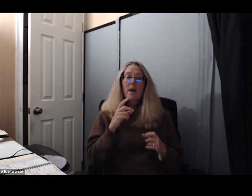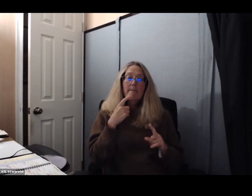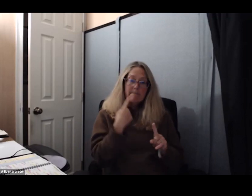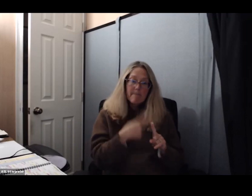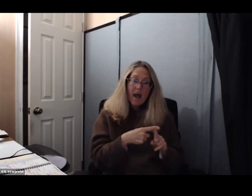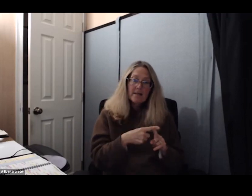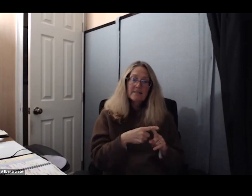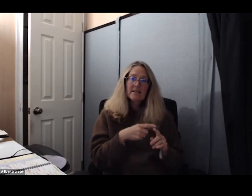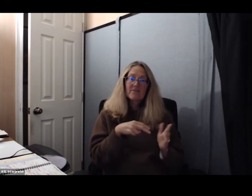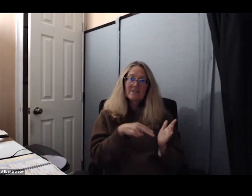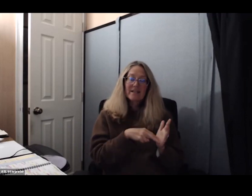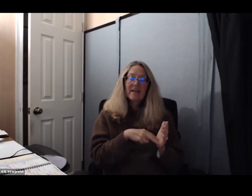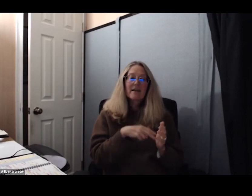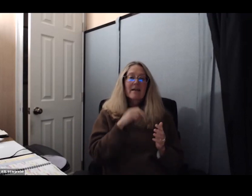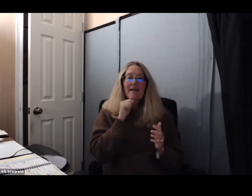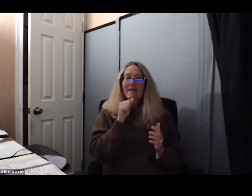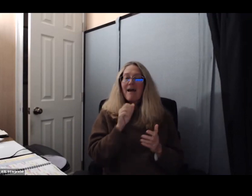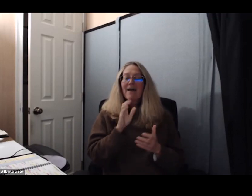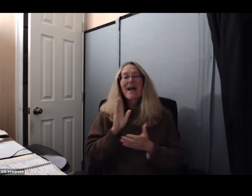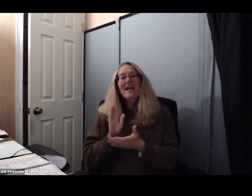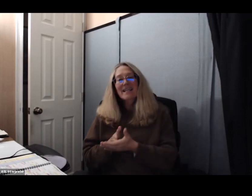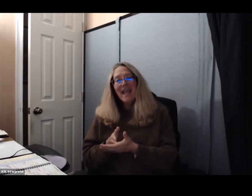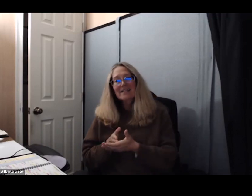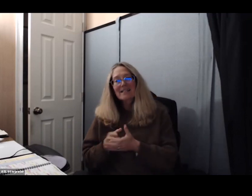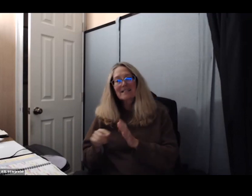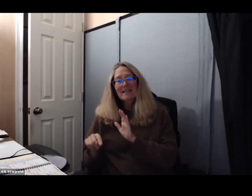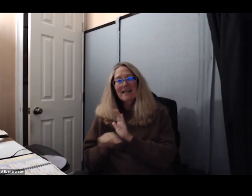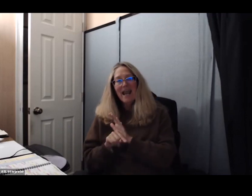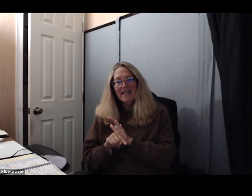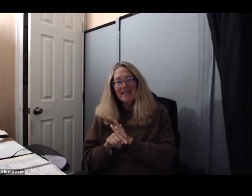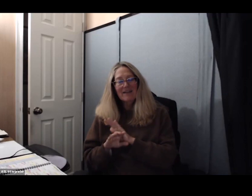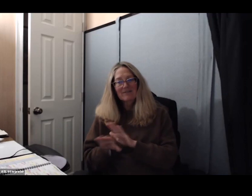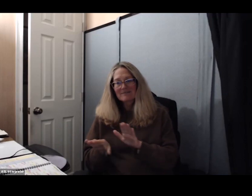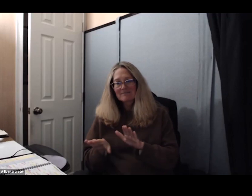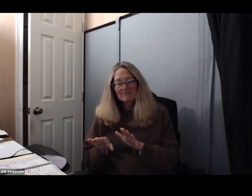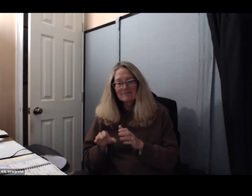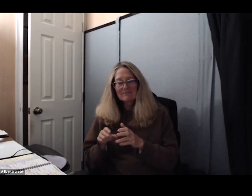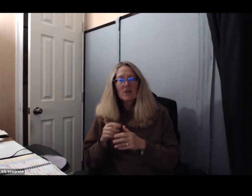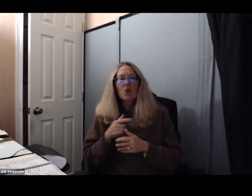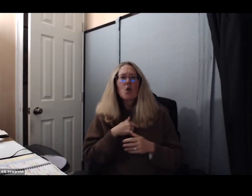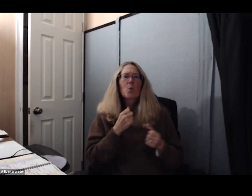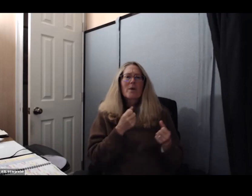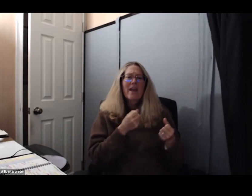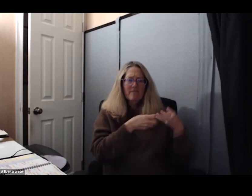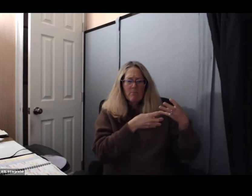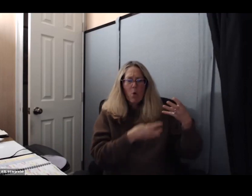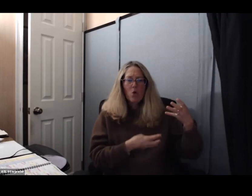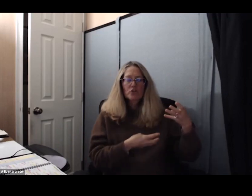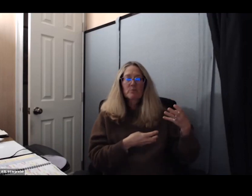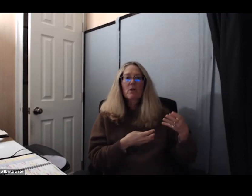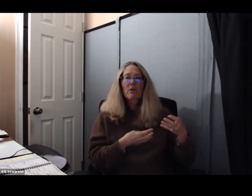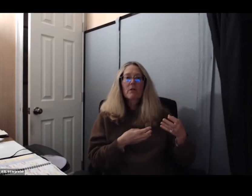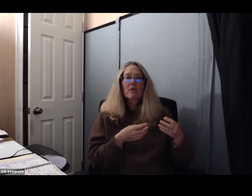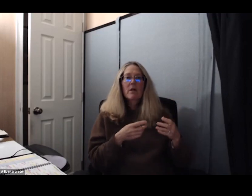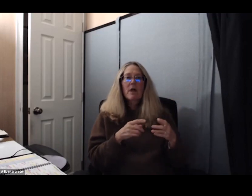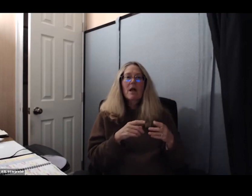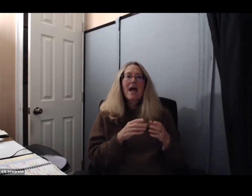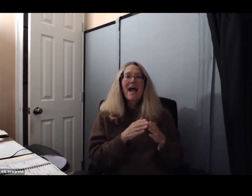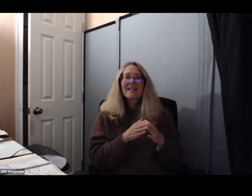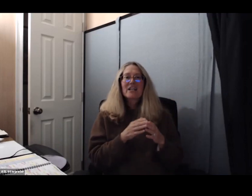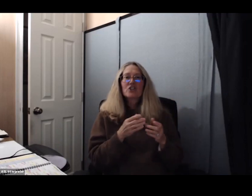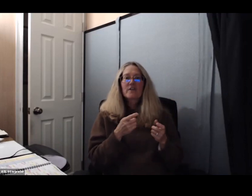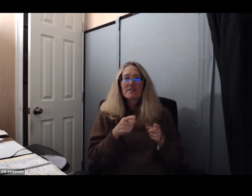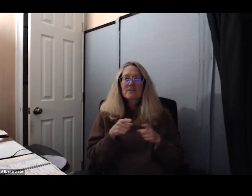positive and not take a stand against what was negative. As you know, we have multiple initiatives going on to